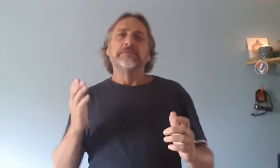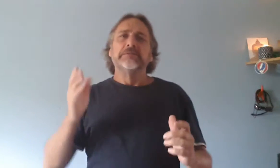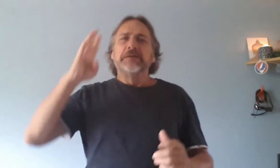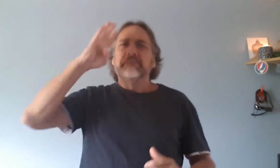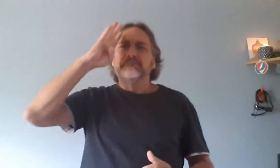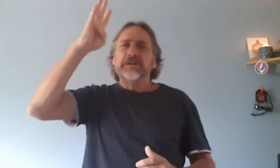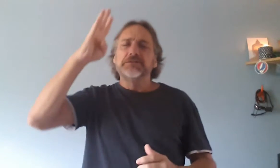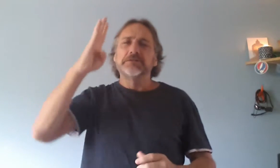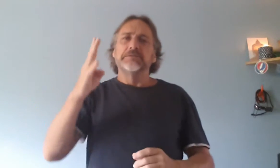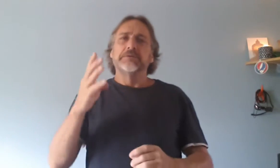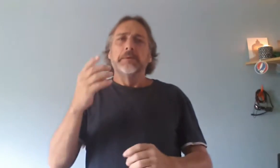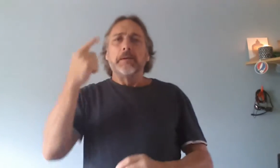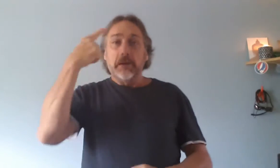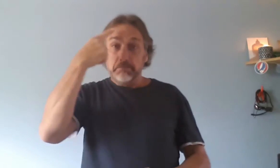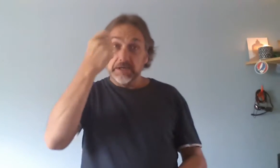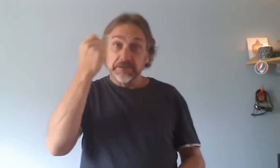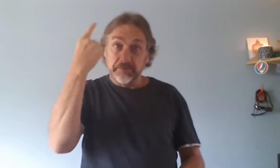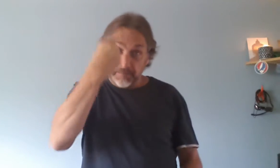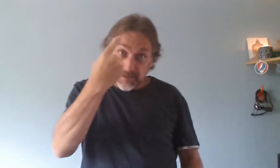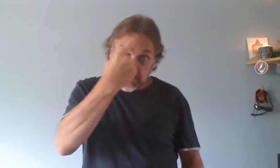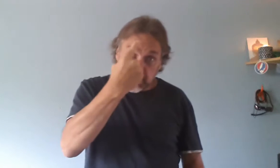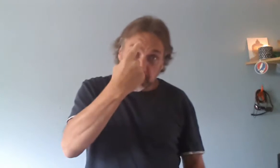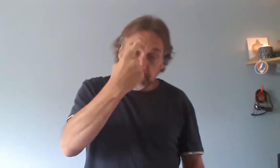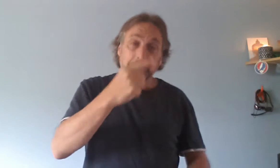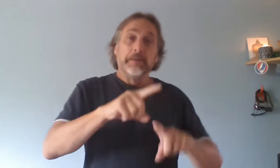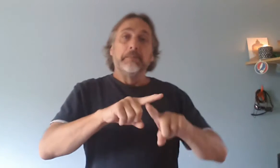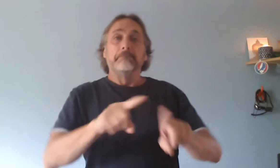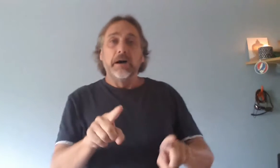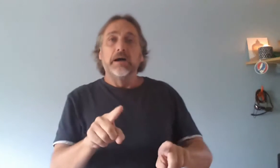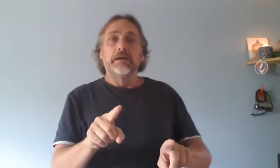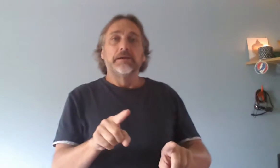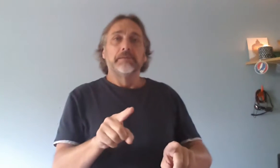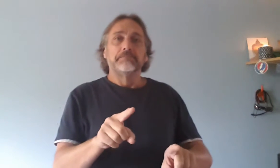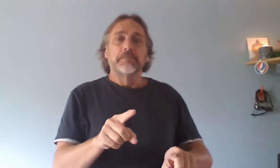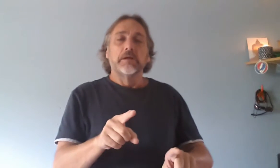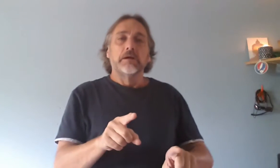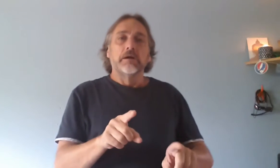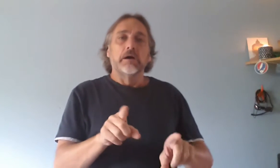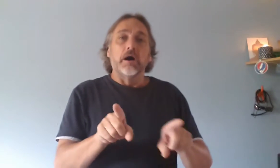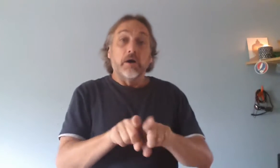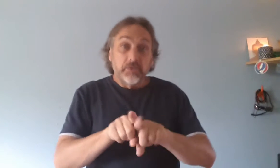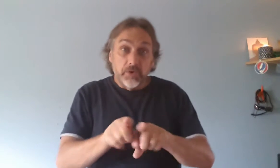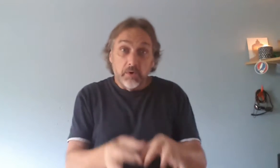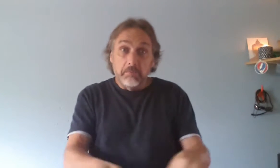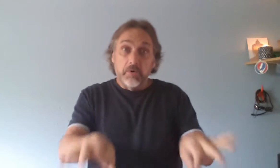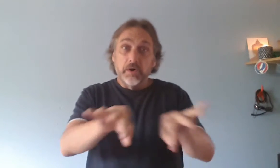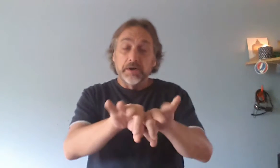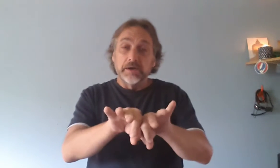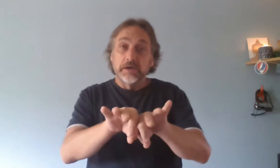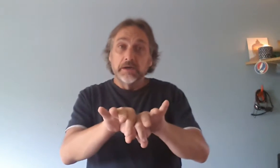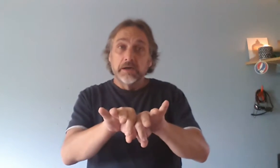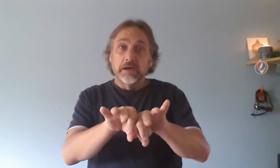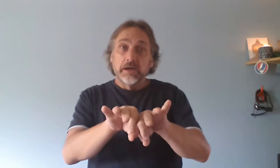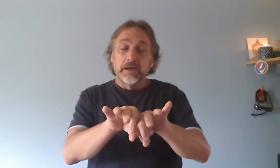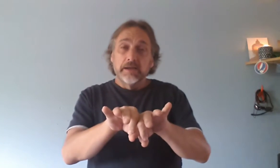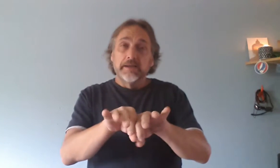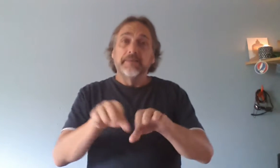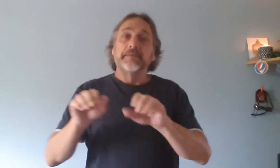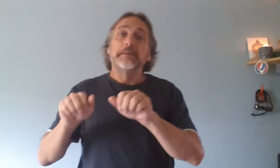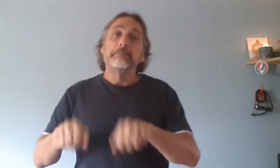that's equally as powerful as the capacity for thought is the capacity for awareness. But we get no training in awareness